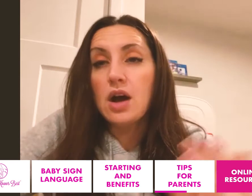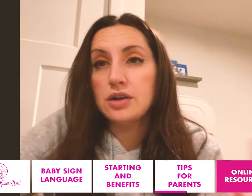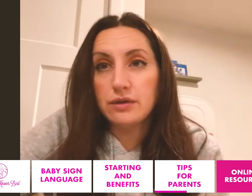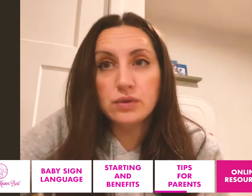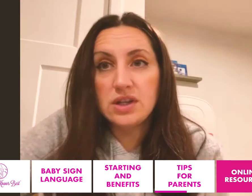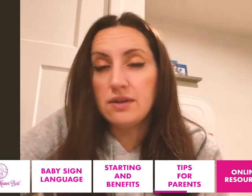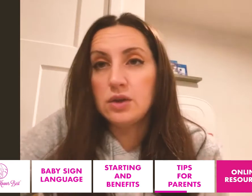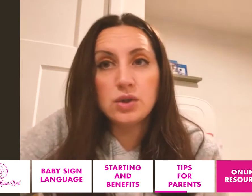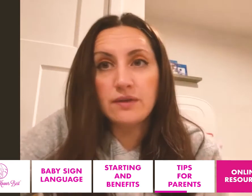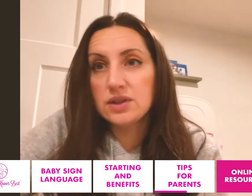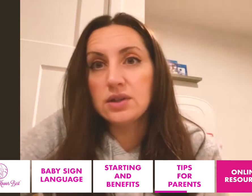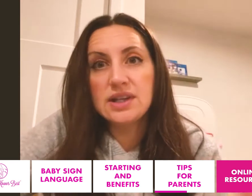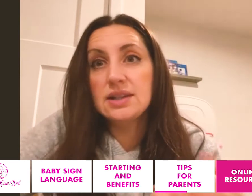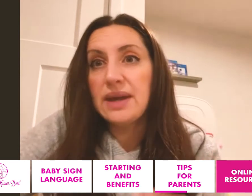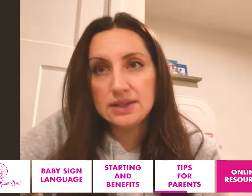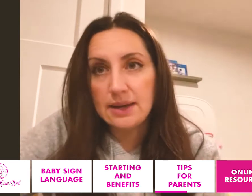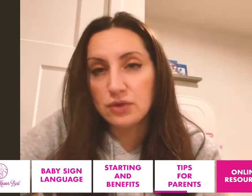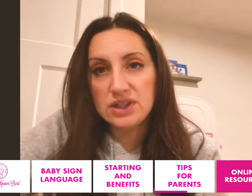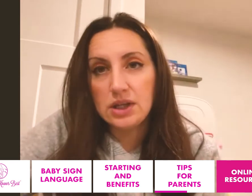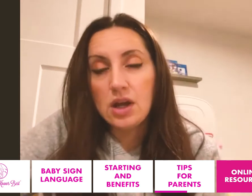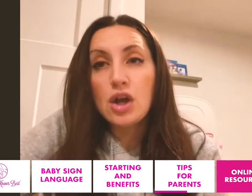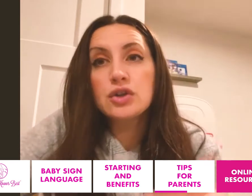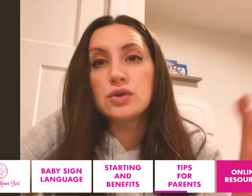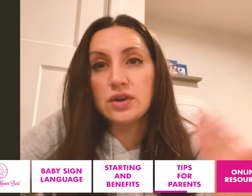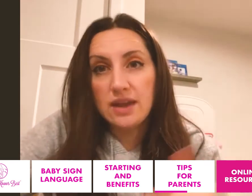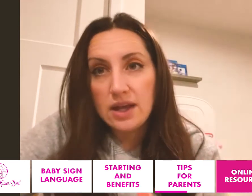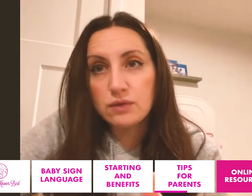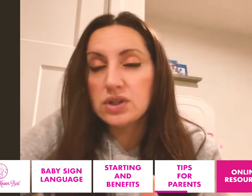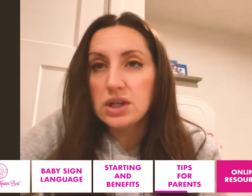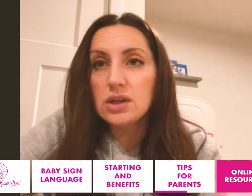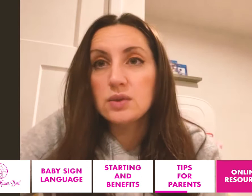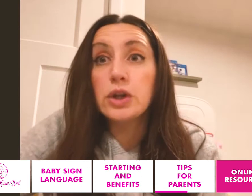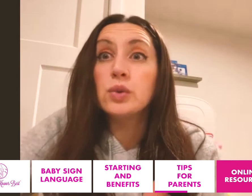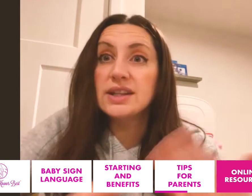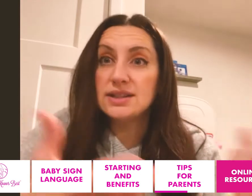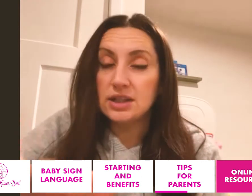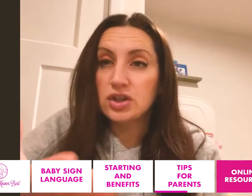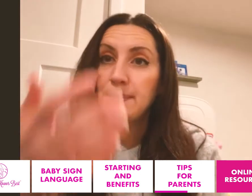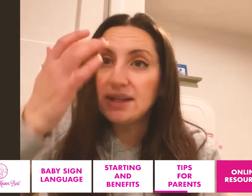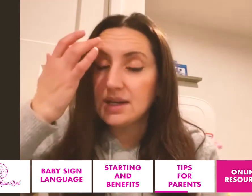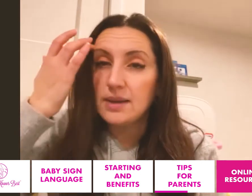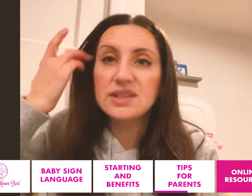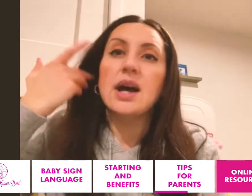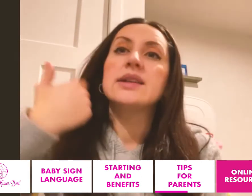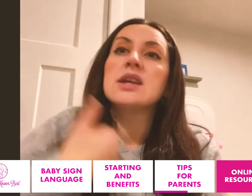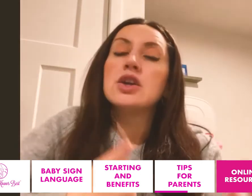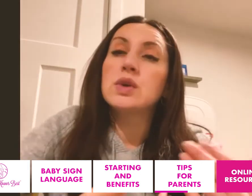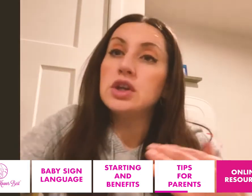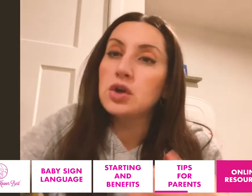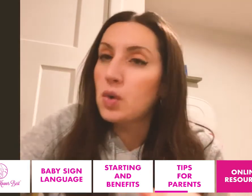Another routine that you do every single day is the bedtime routine. So during that routine is when you can teach them bedtime signs. You can